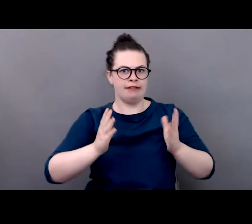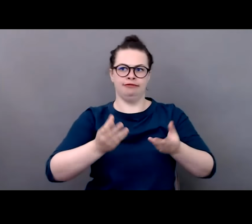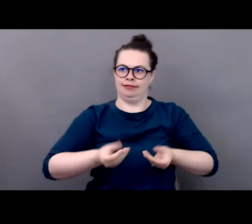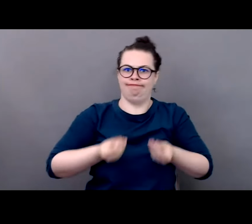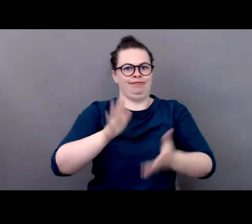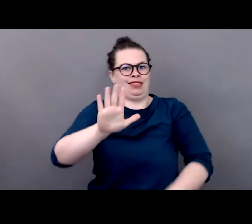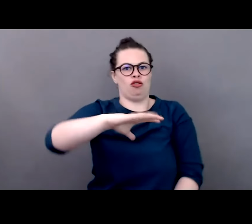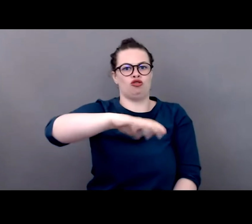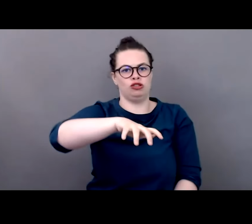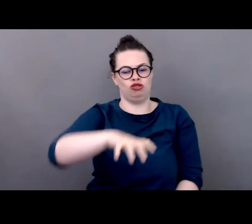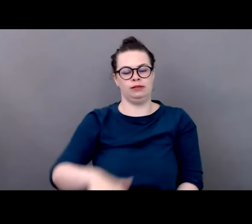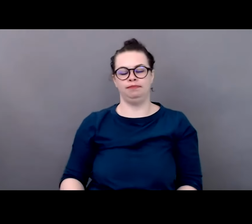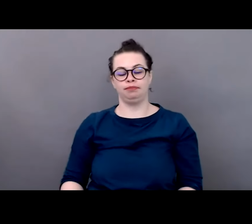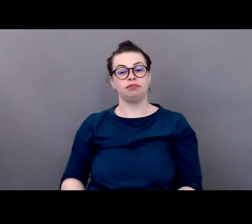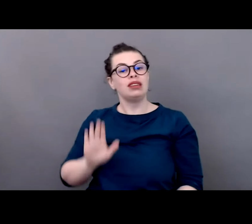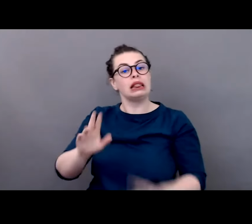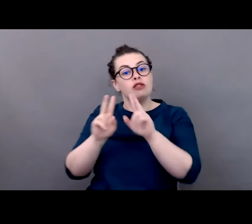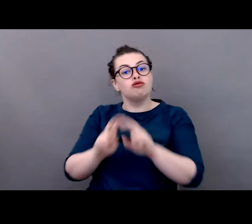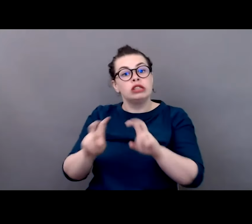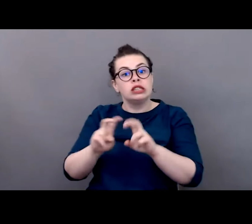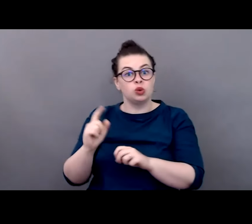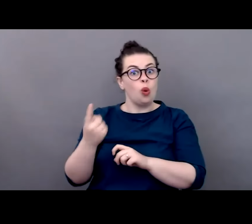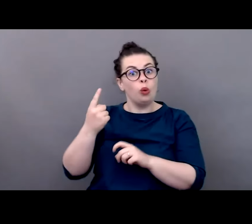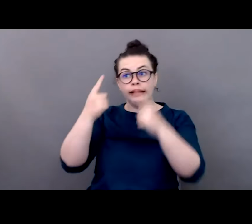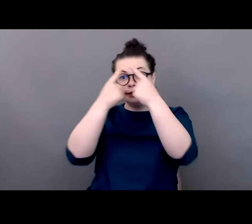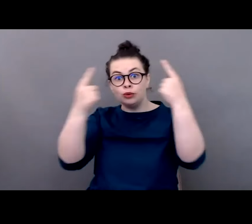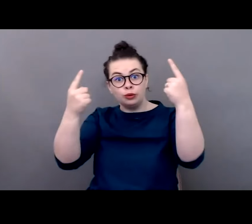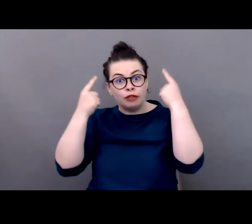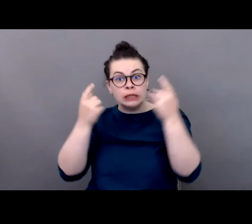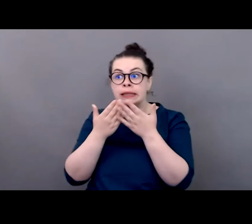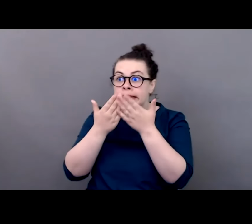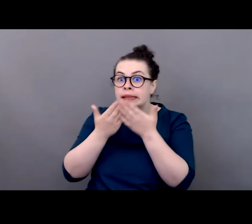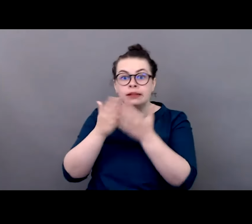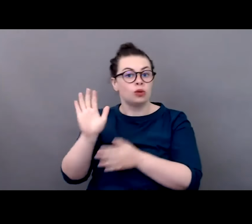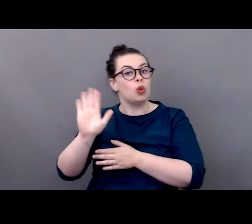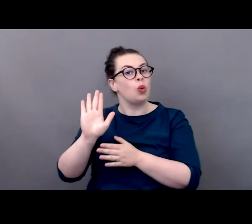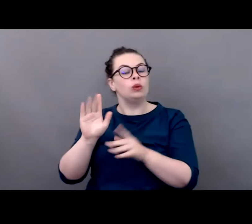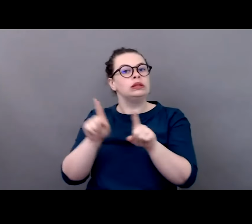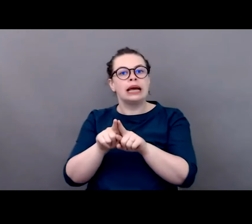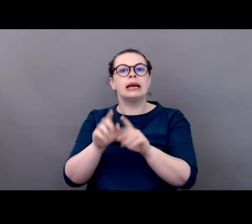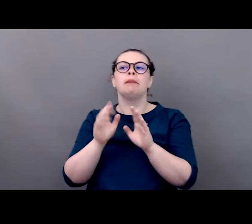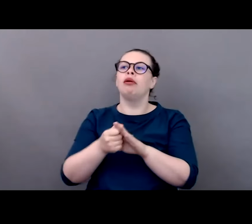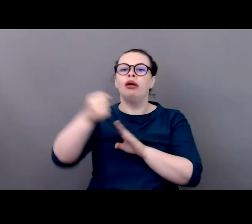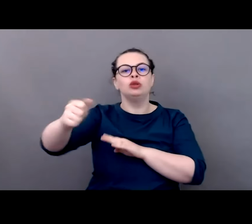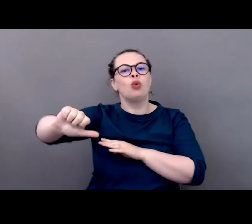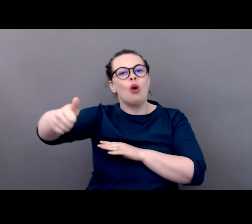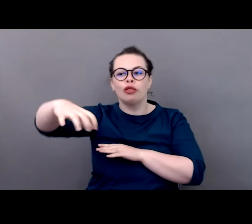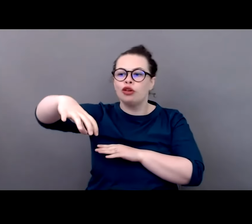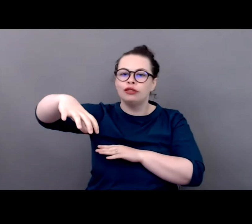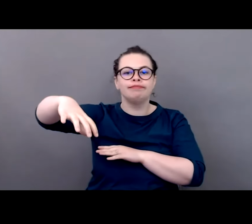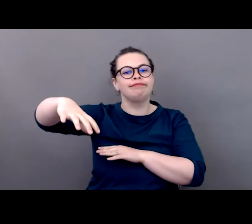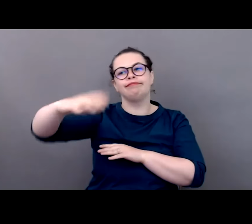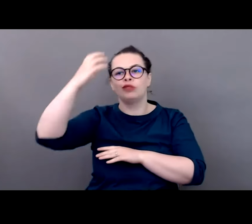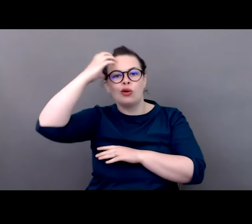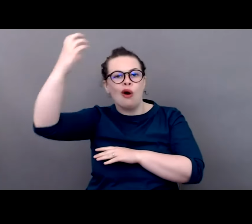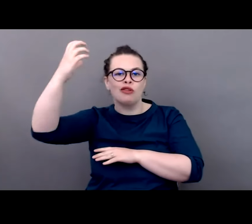their research skills, not just in an academic environment, but also by going on secondment with non-governmental organizations where they